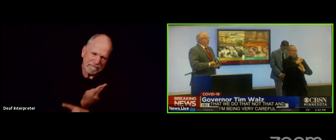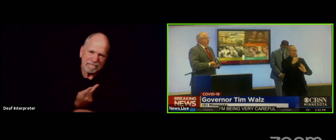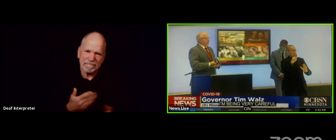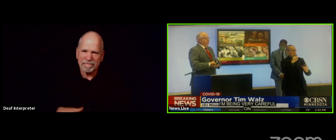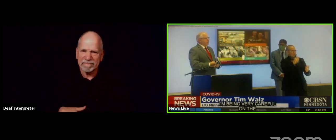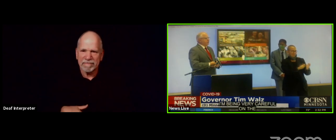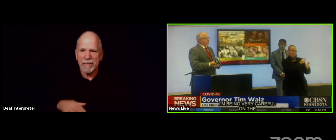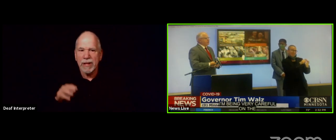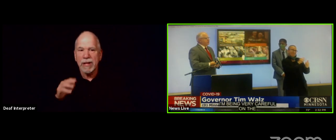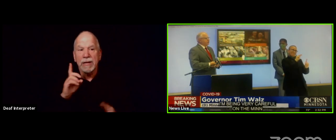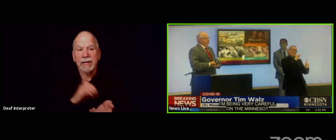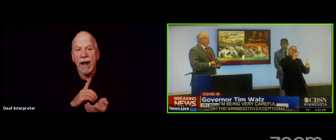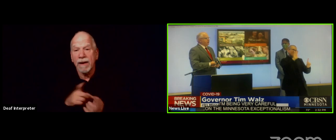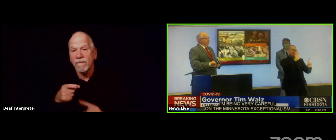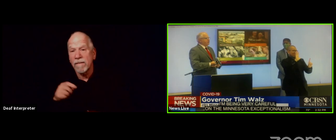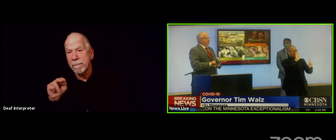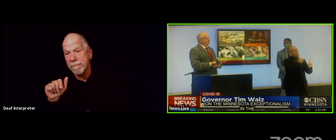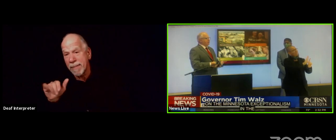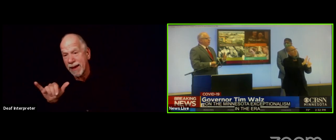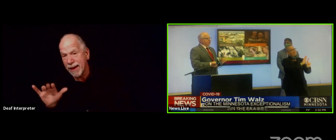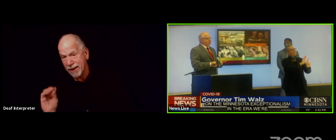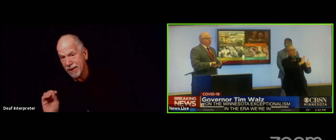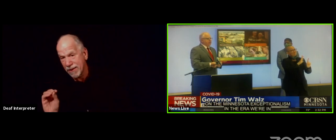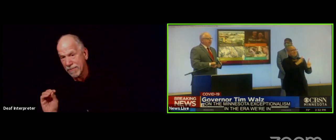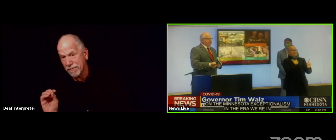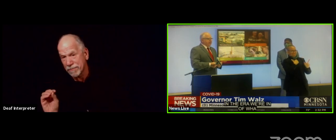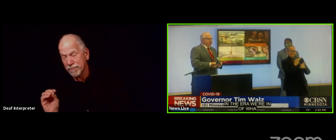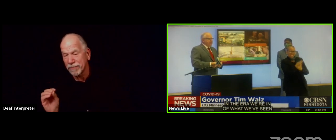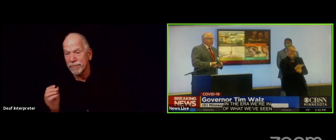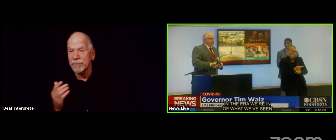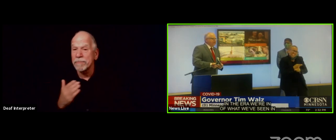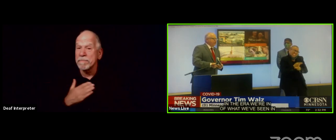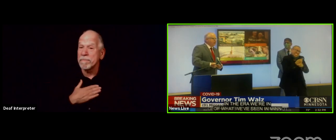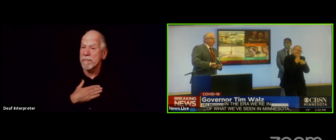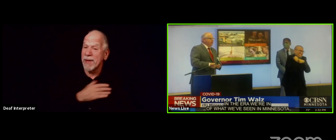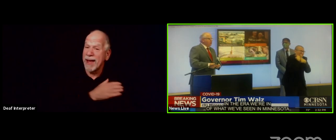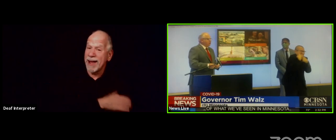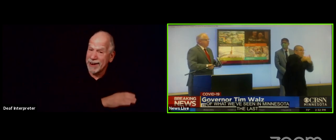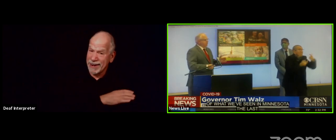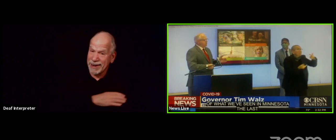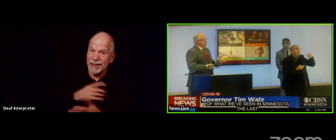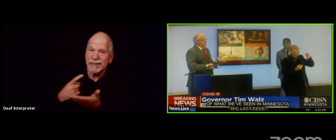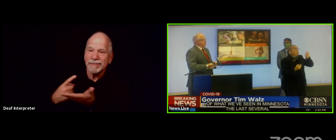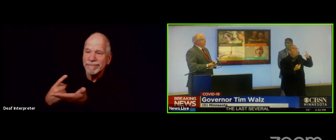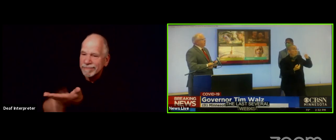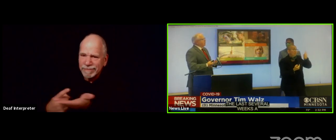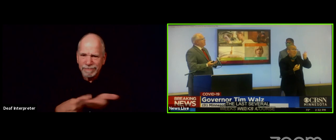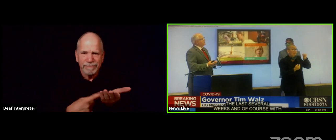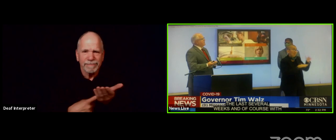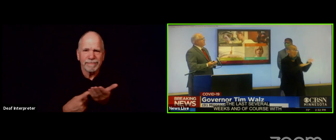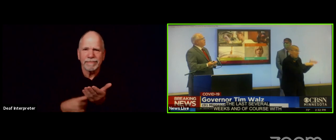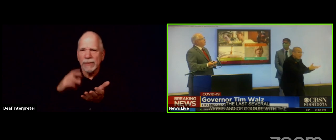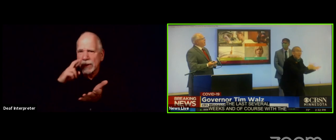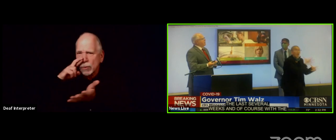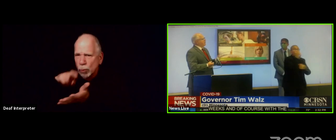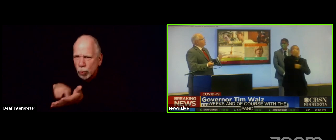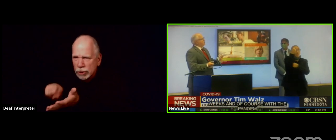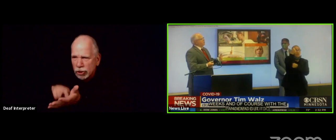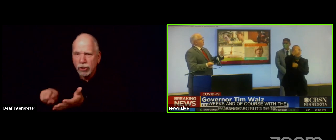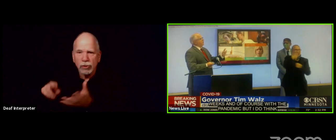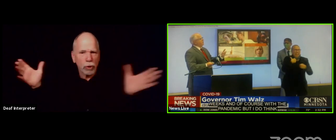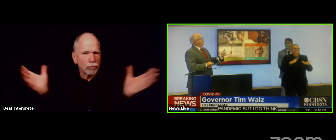what we've seen in Minnesota over the last several weeks, and of course with the pandemic. But I do think there are some lessons learned, and what we've been saying the whole time,